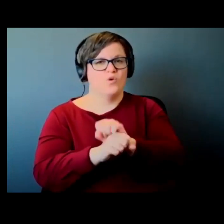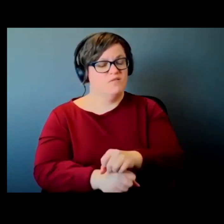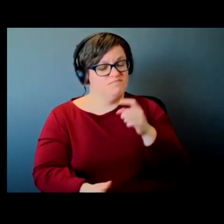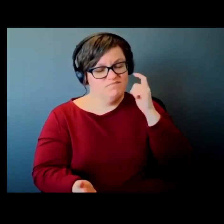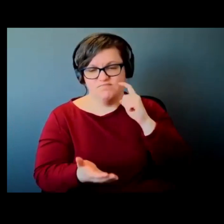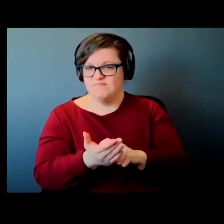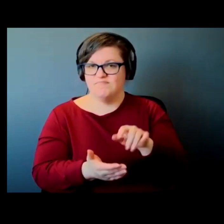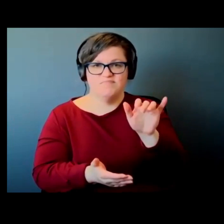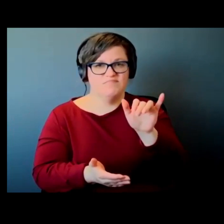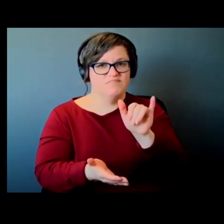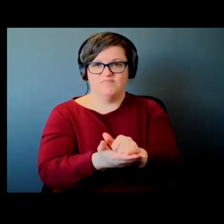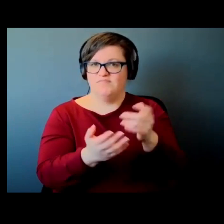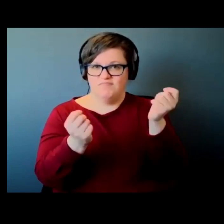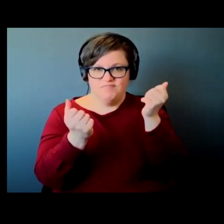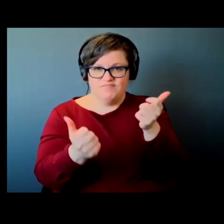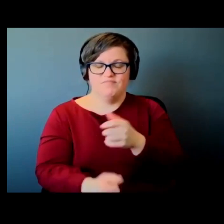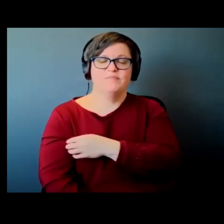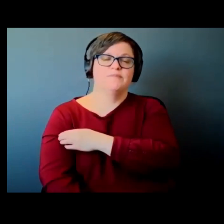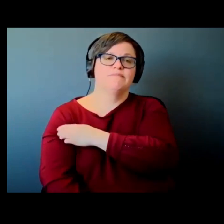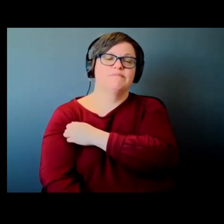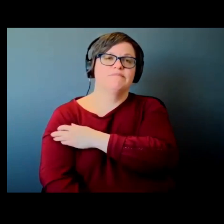And so the dress,